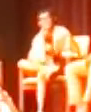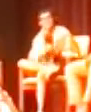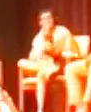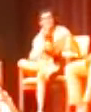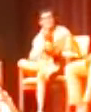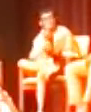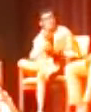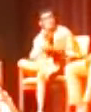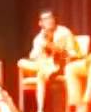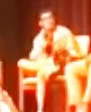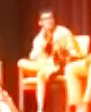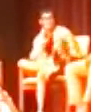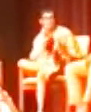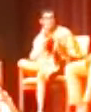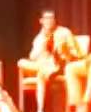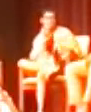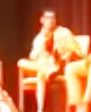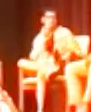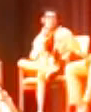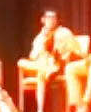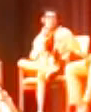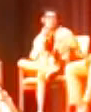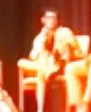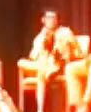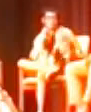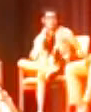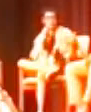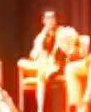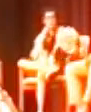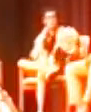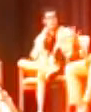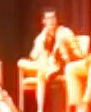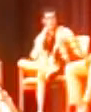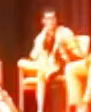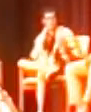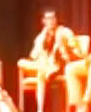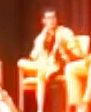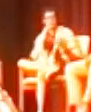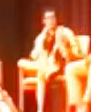So it's such a hit. Students love it.